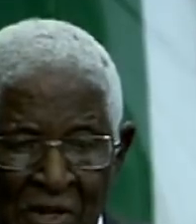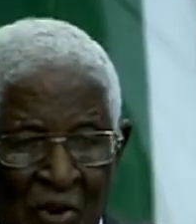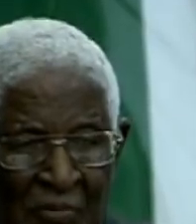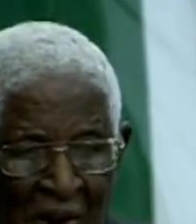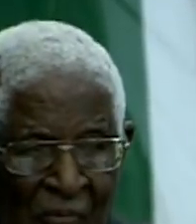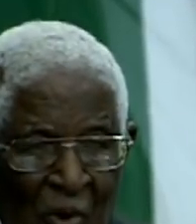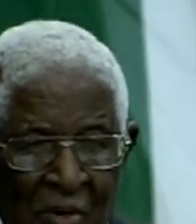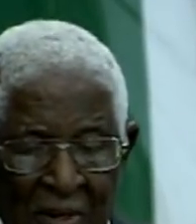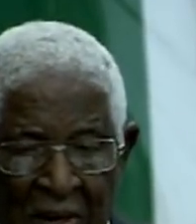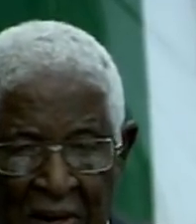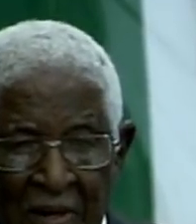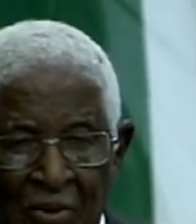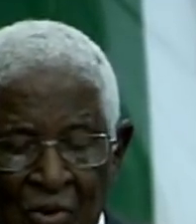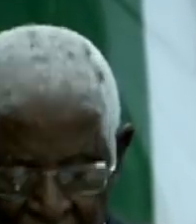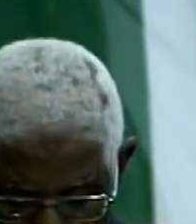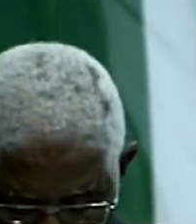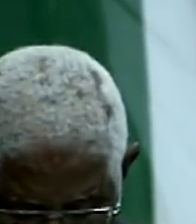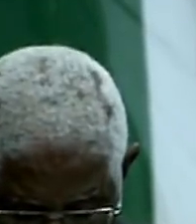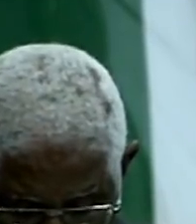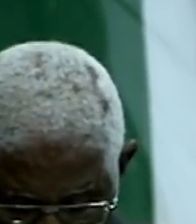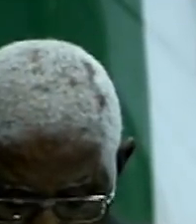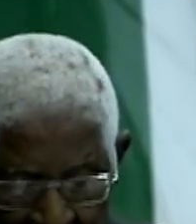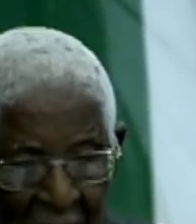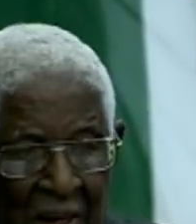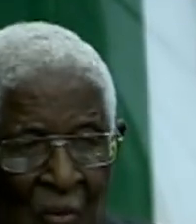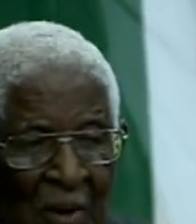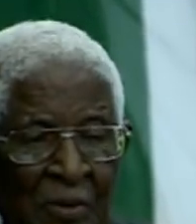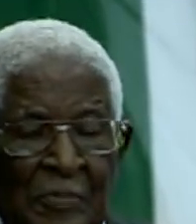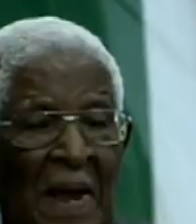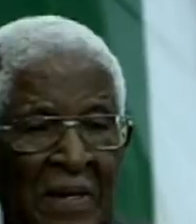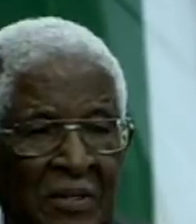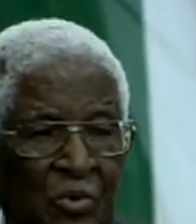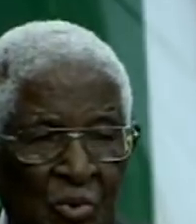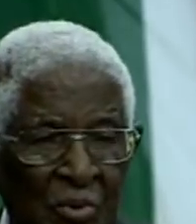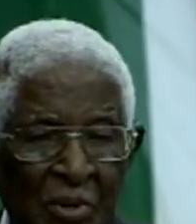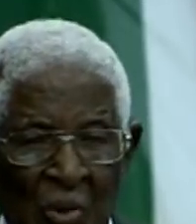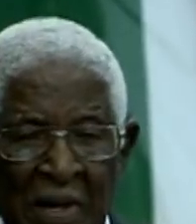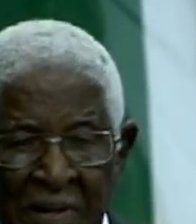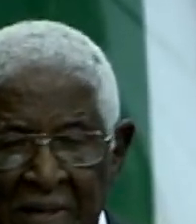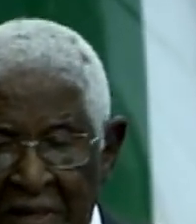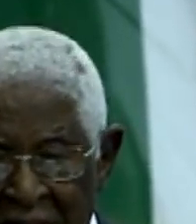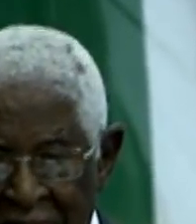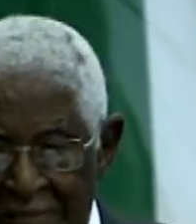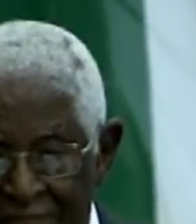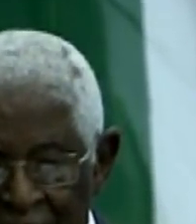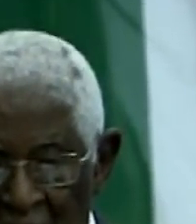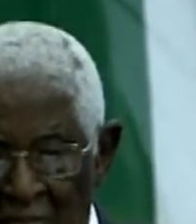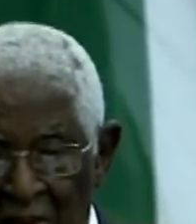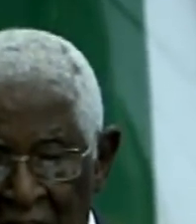The members of NAFCOC in those years were not paid to do the work they